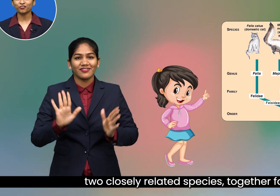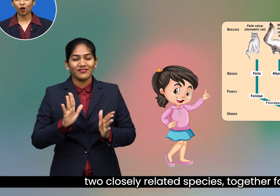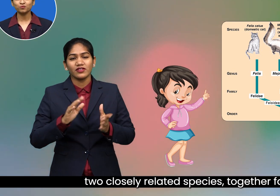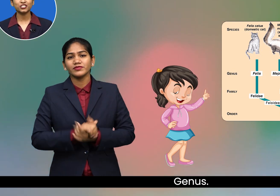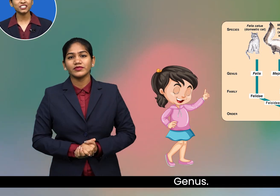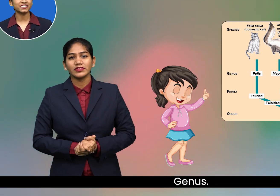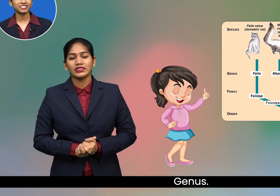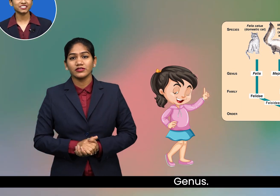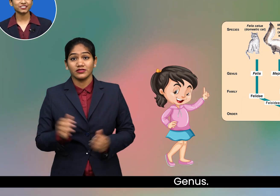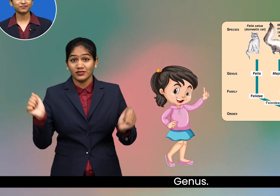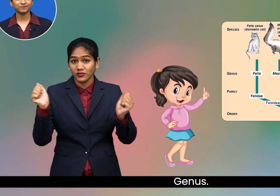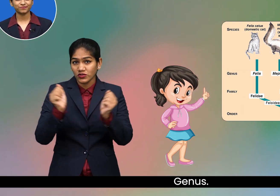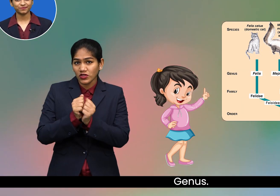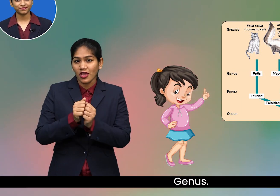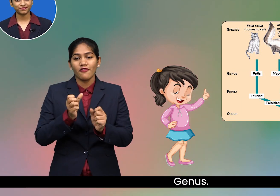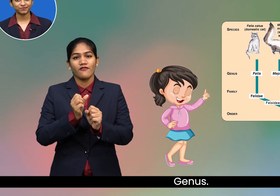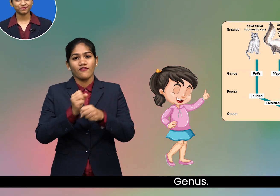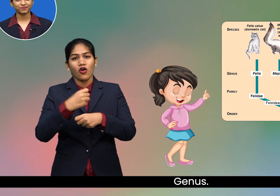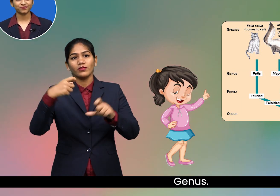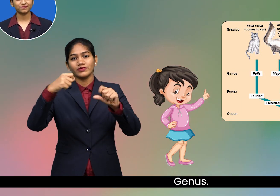together form genus,